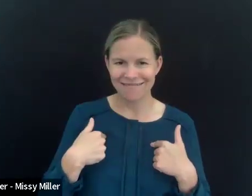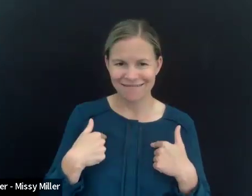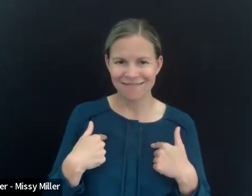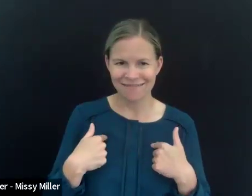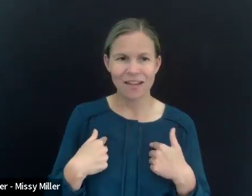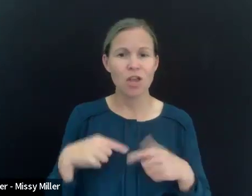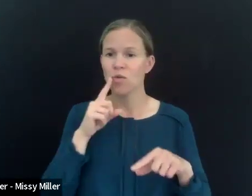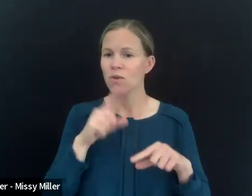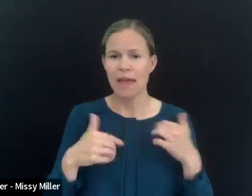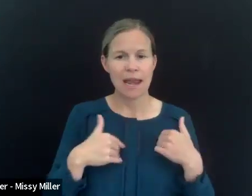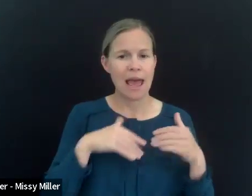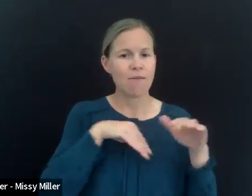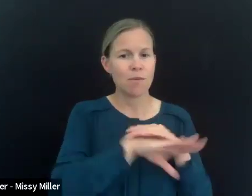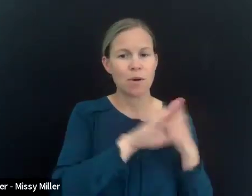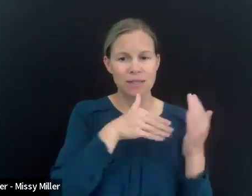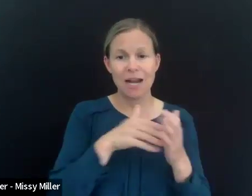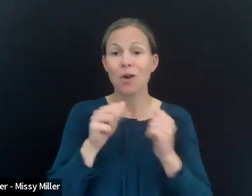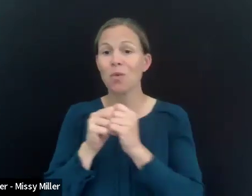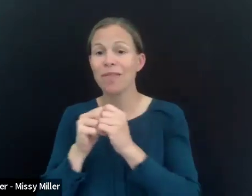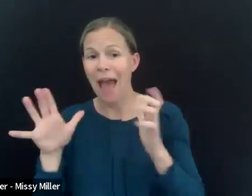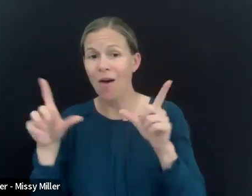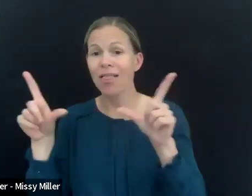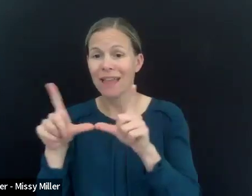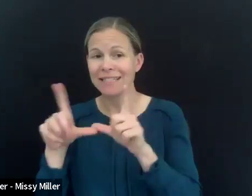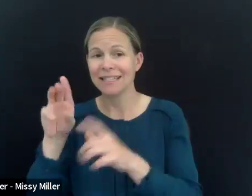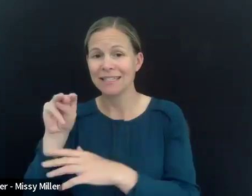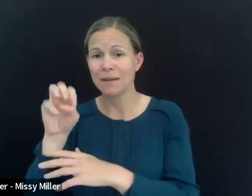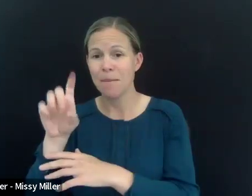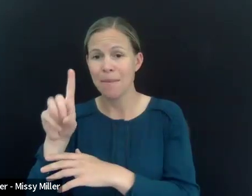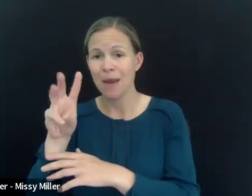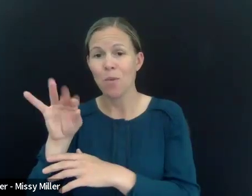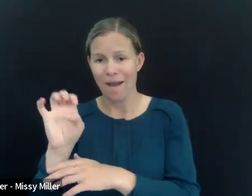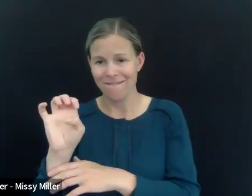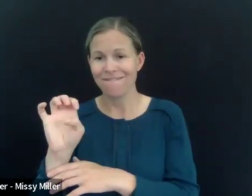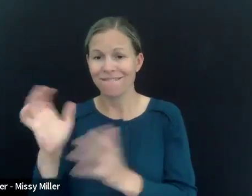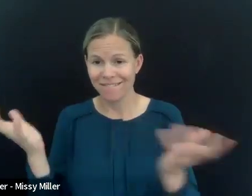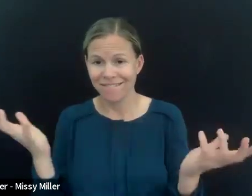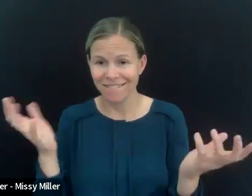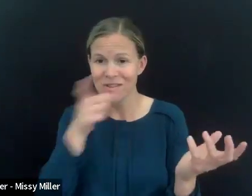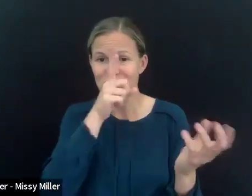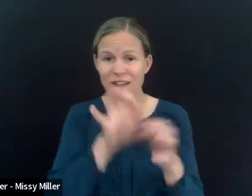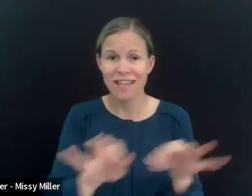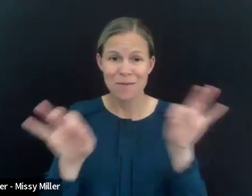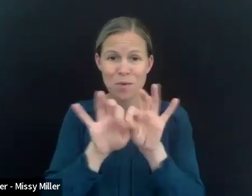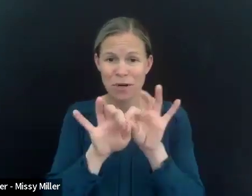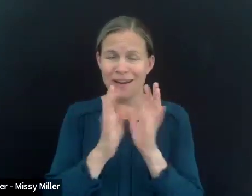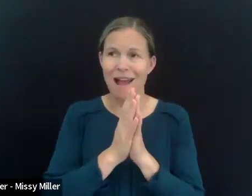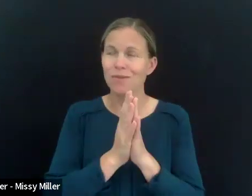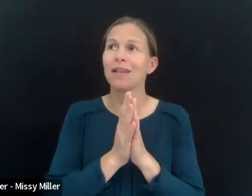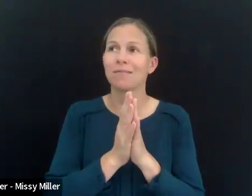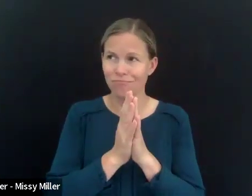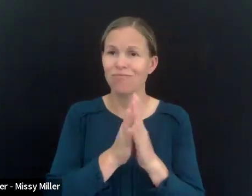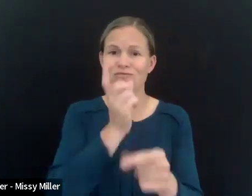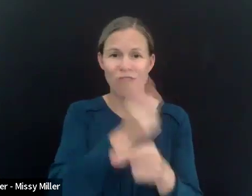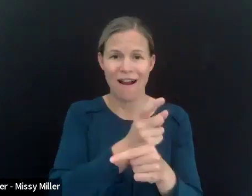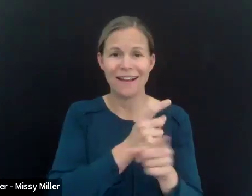have birth centers without licensed midwives. So I'll leave it there, but was a very crucial point of entry.